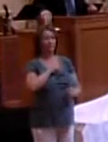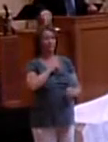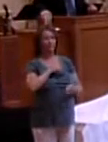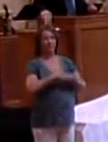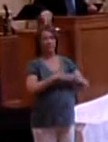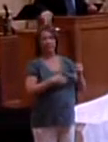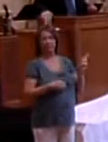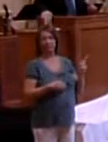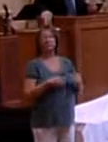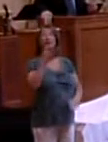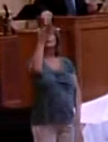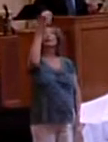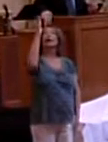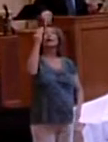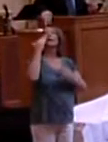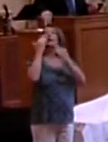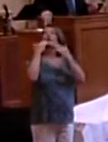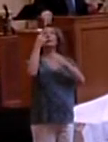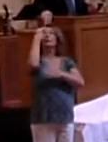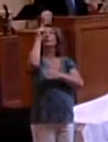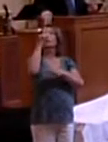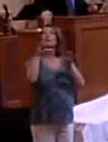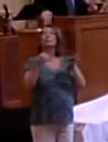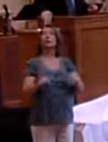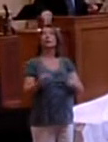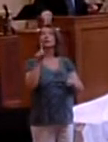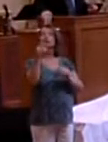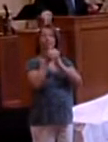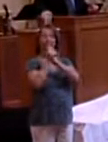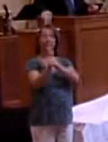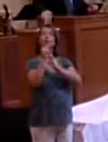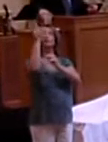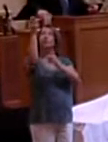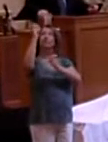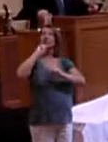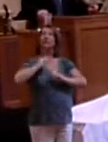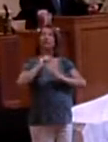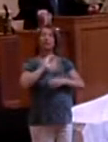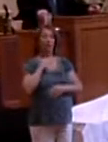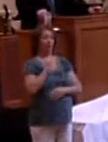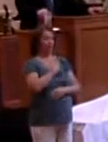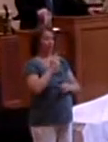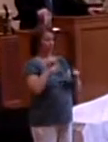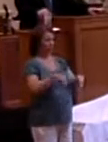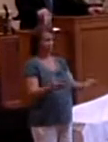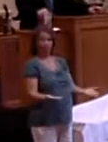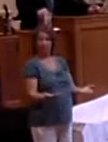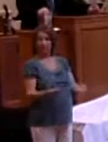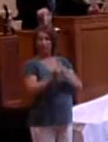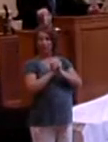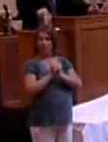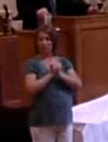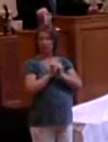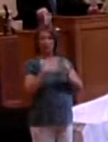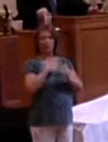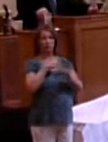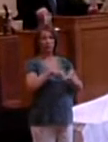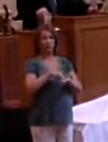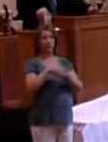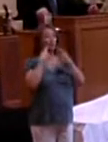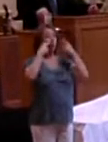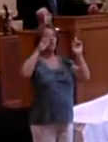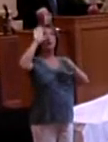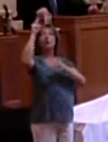God, I just thank you for the ability that you've given each and every one of us to come and worship. We have just stood here and proclaimed your name